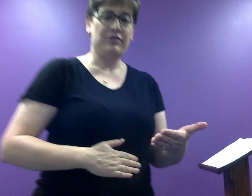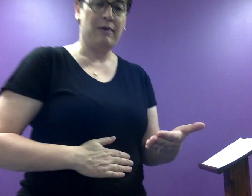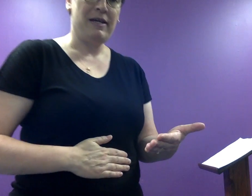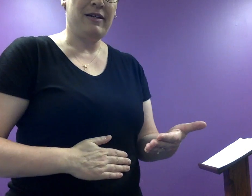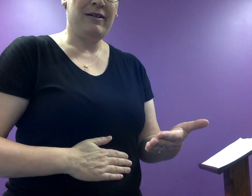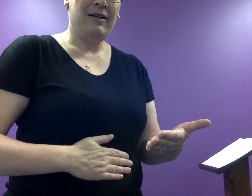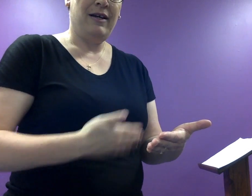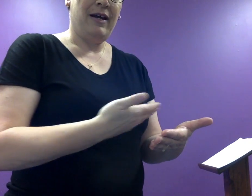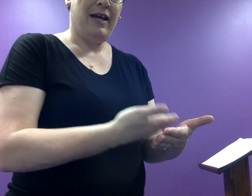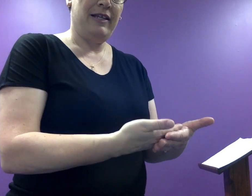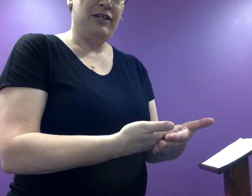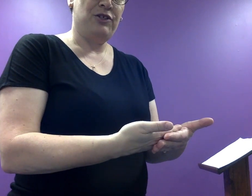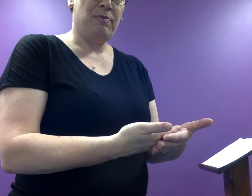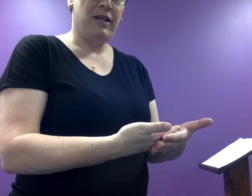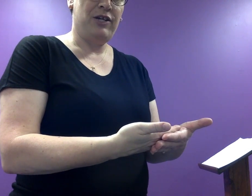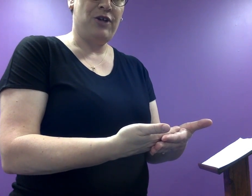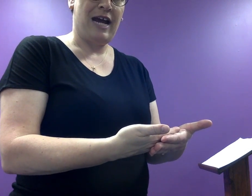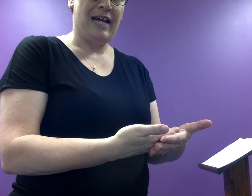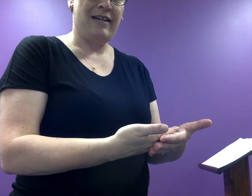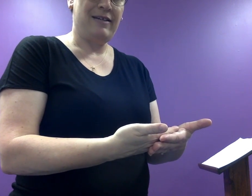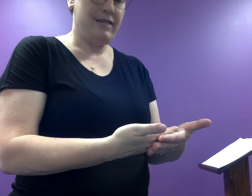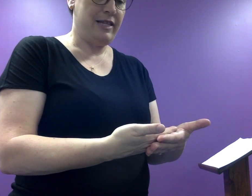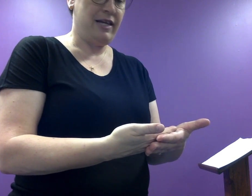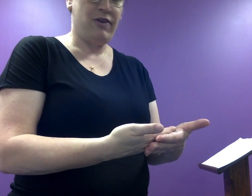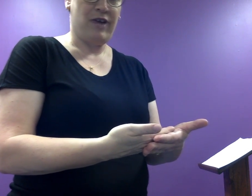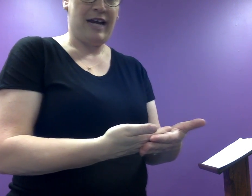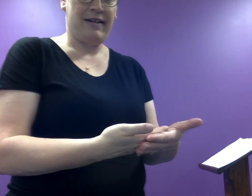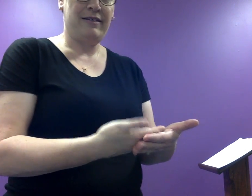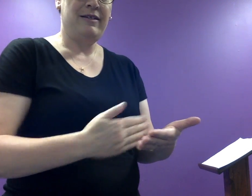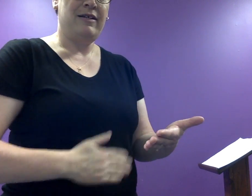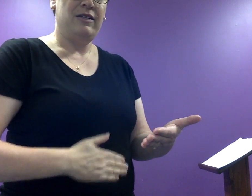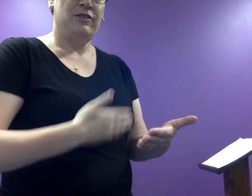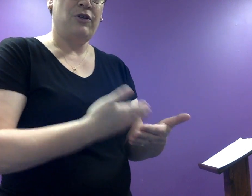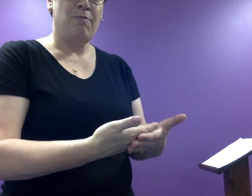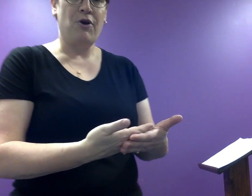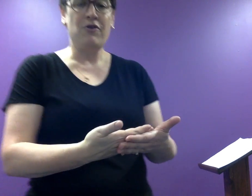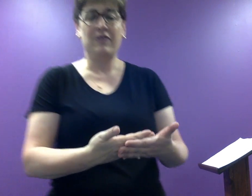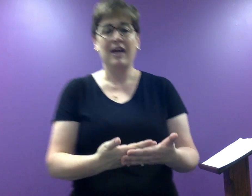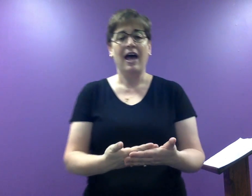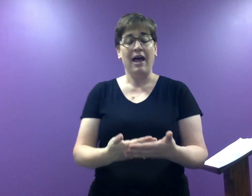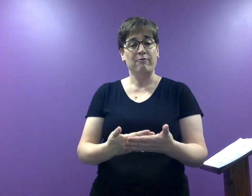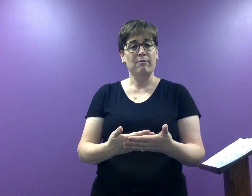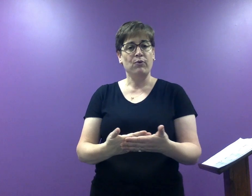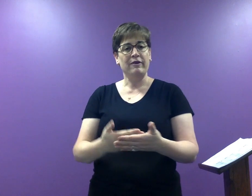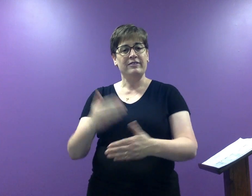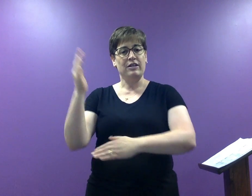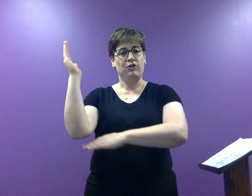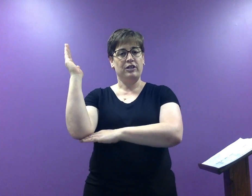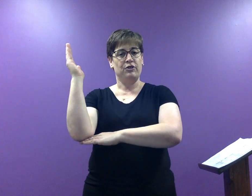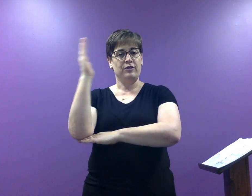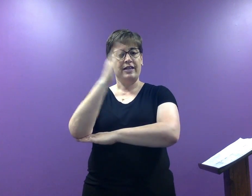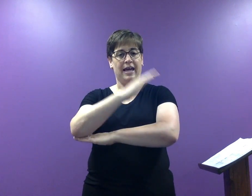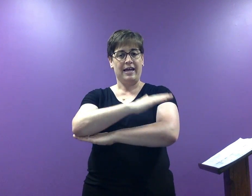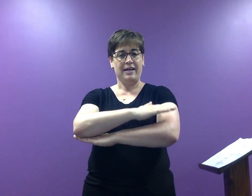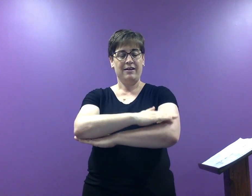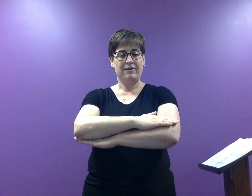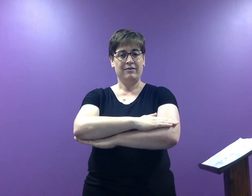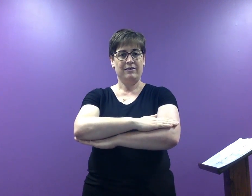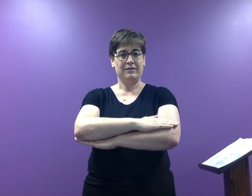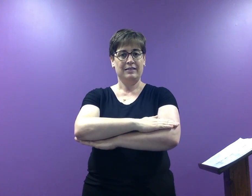stomach, and then you just place your hand in the other hand. So birth. And remember we've said you can do day simply